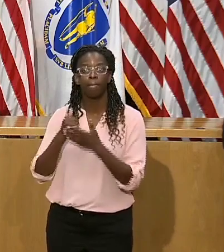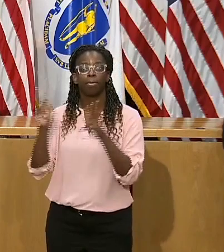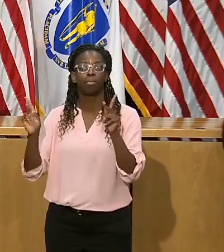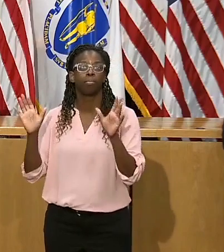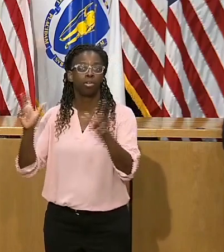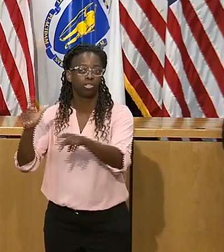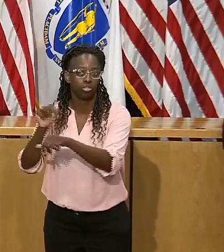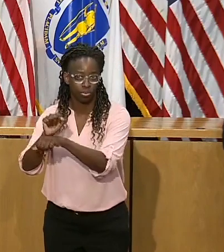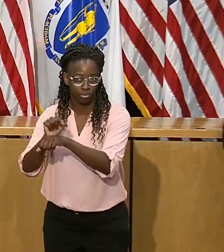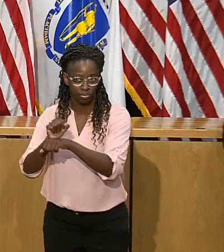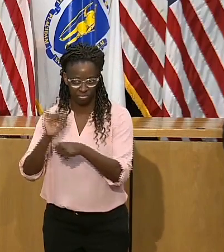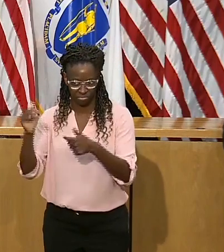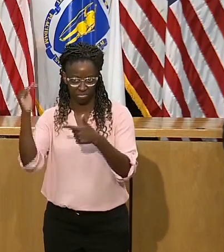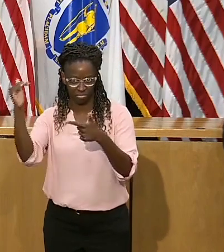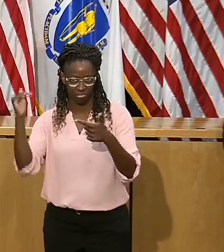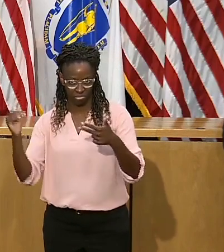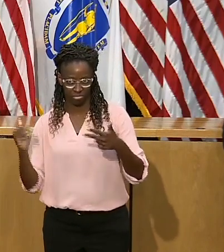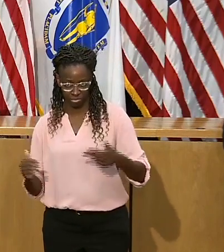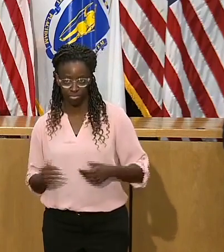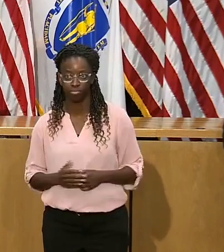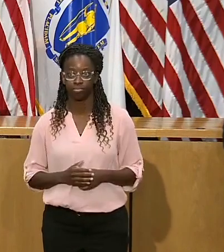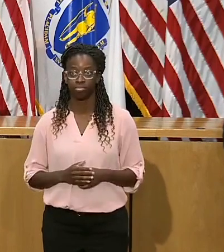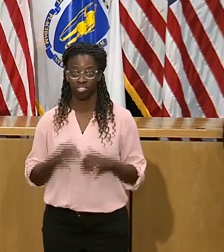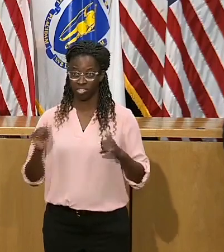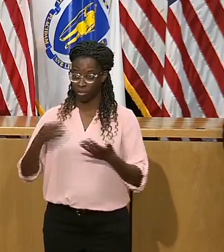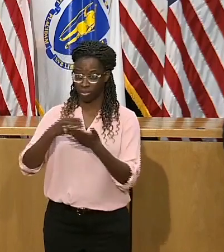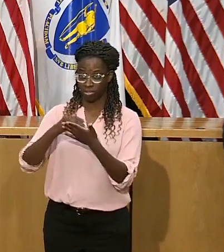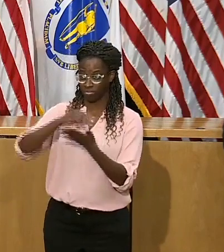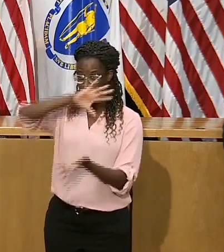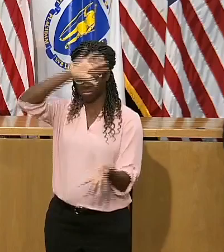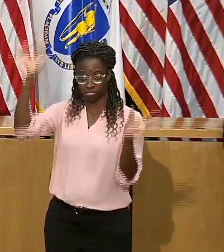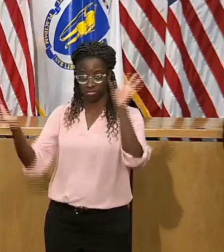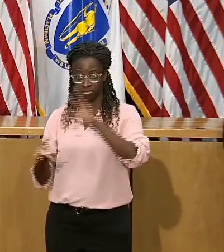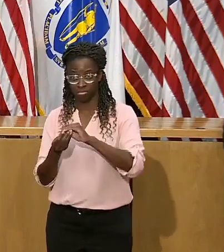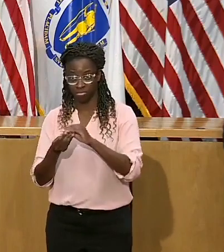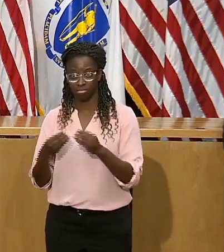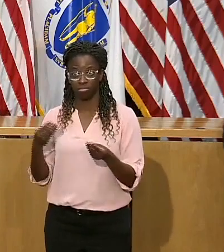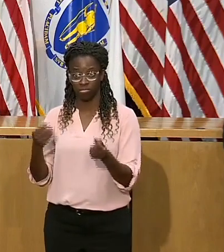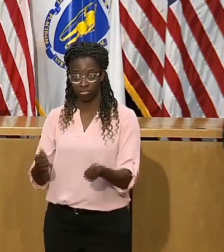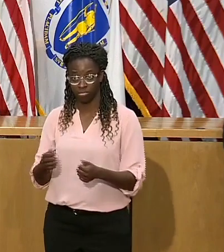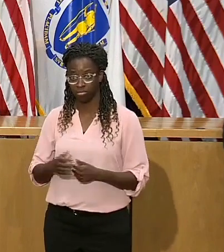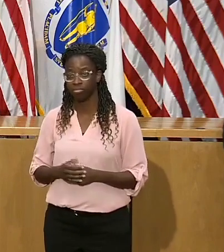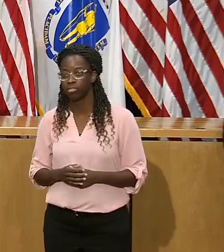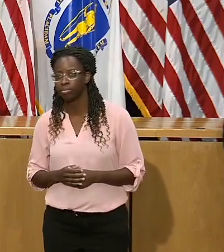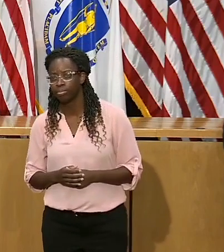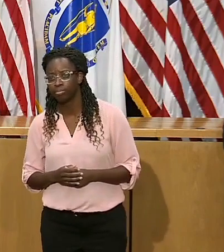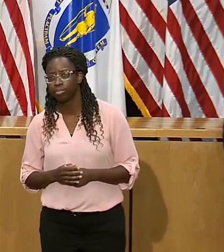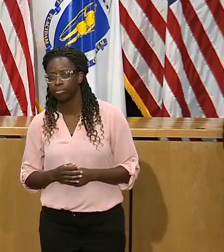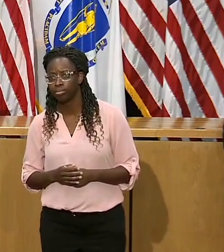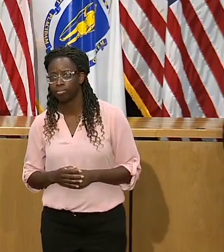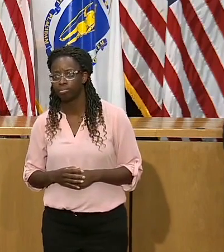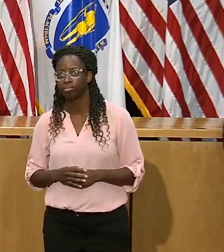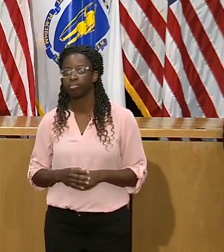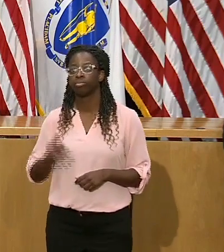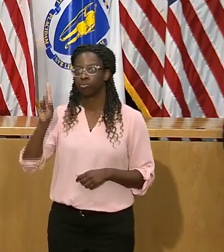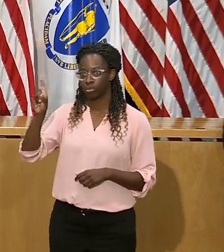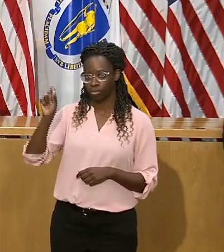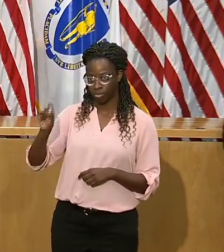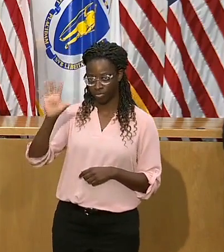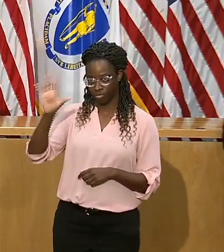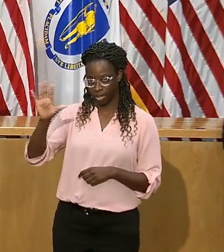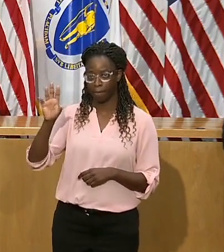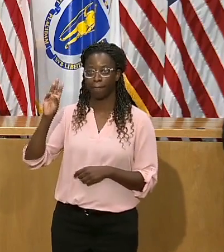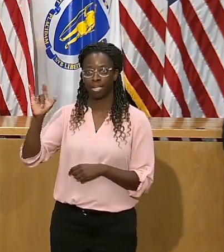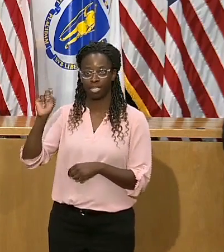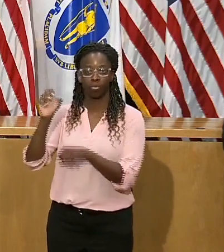in Massachusetts employed 1.5 million workers and accounted for about 45% of the total Massachusetts workforce.